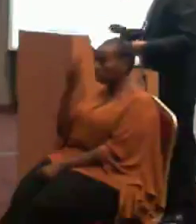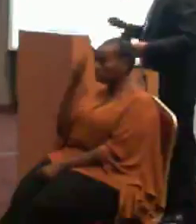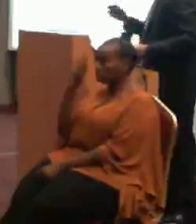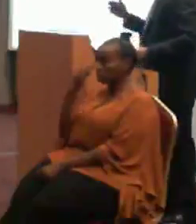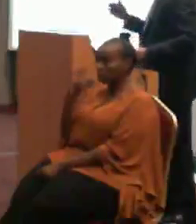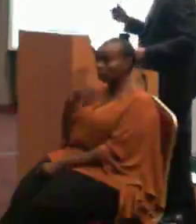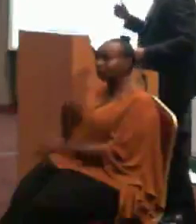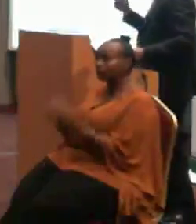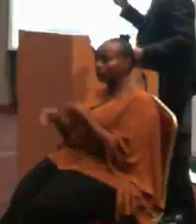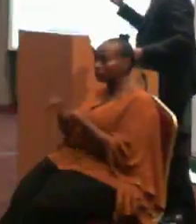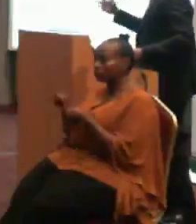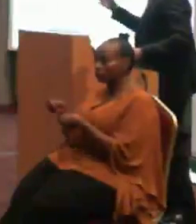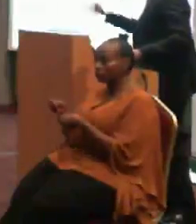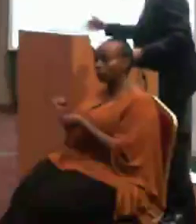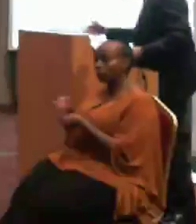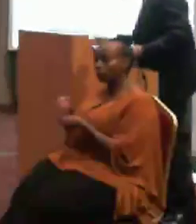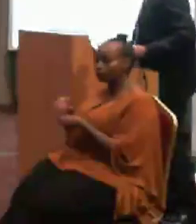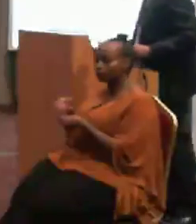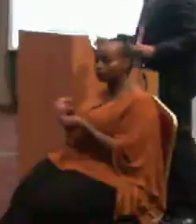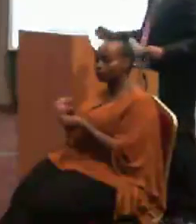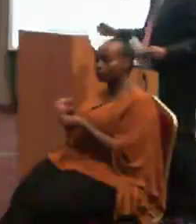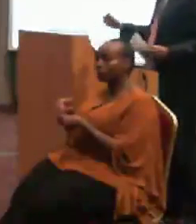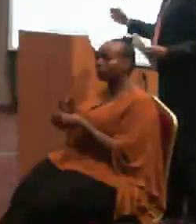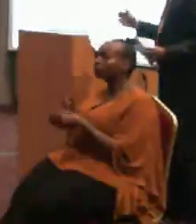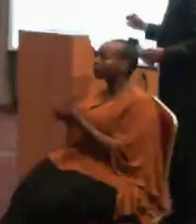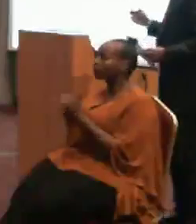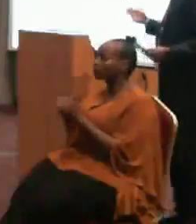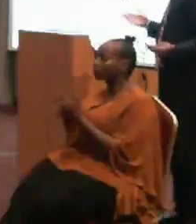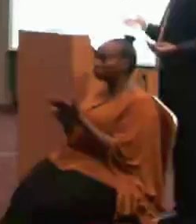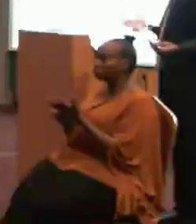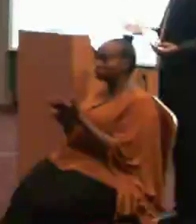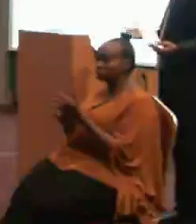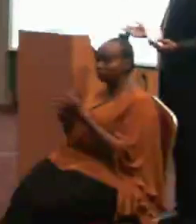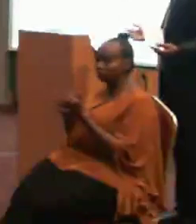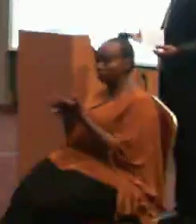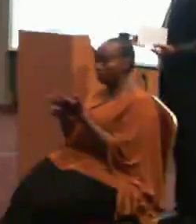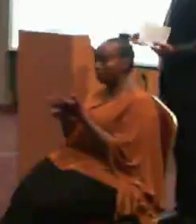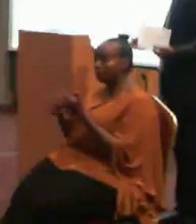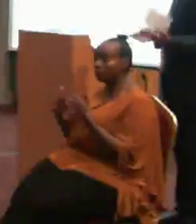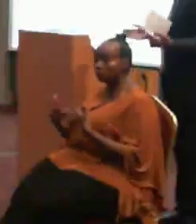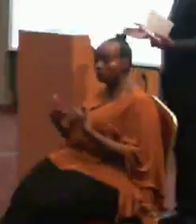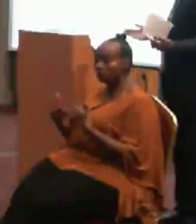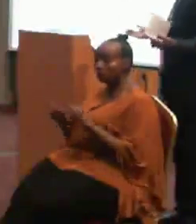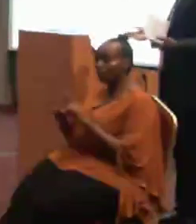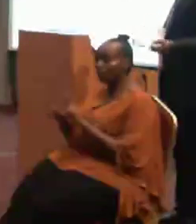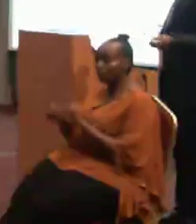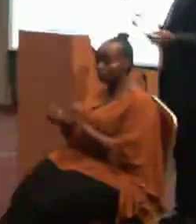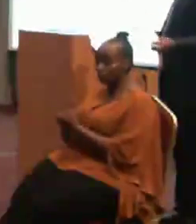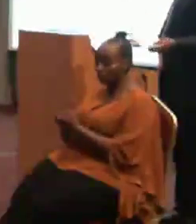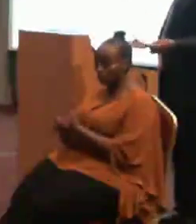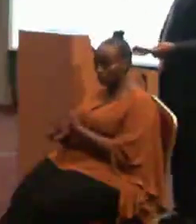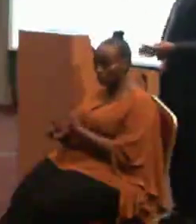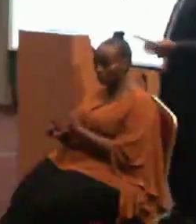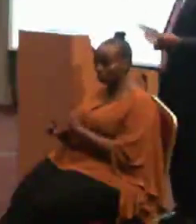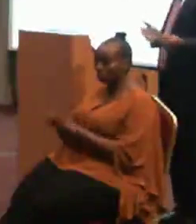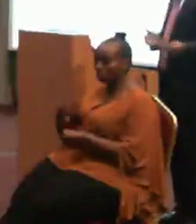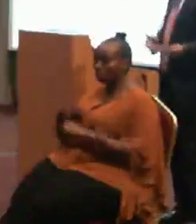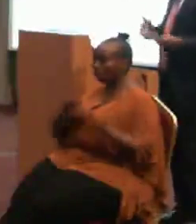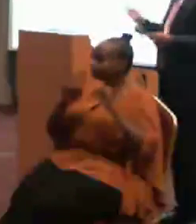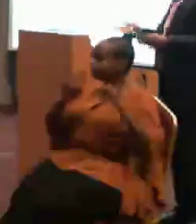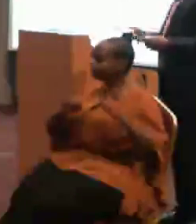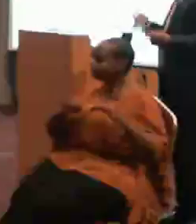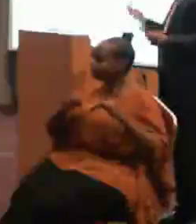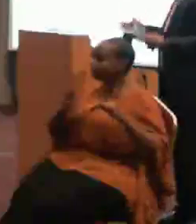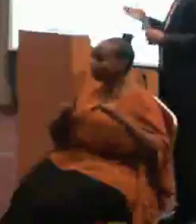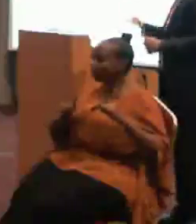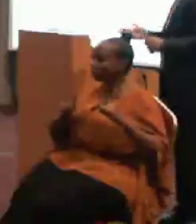documents, it's reflected as Section 7 debt. And basically what happened at the time was the agreement was Eskom